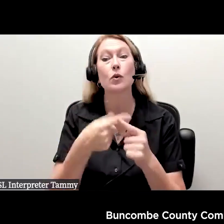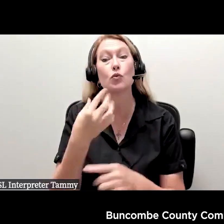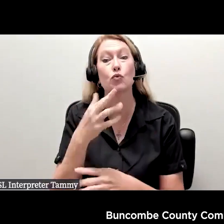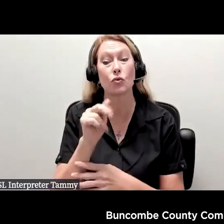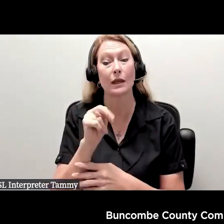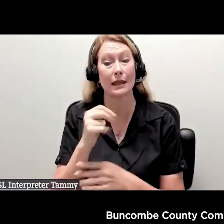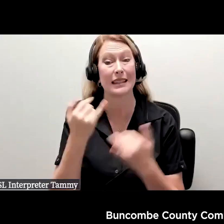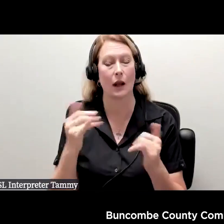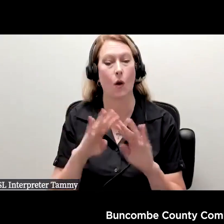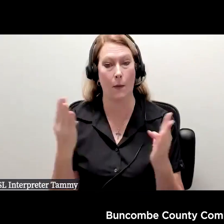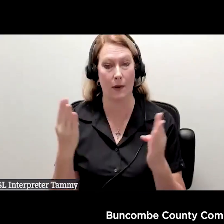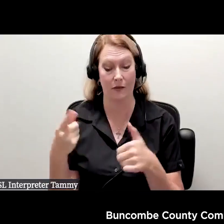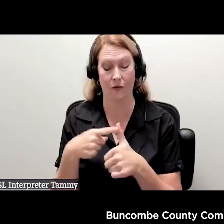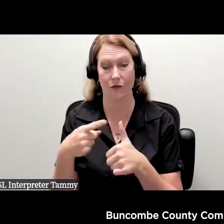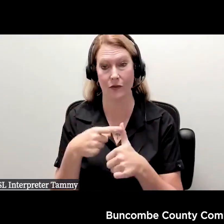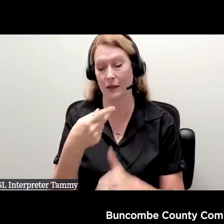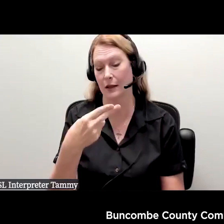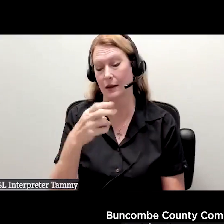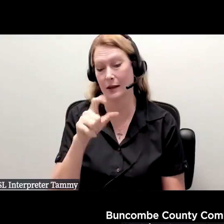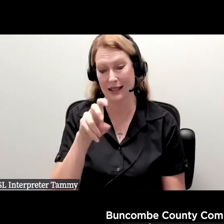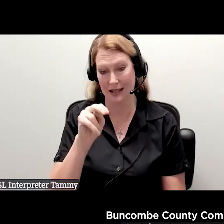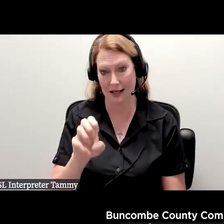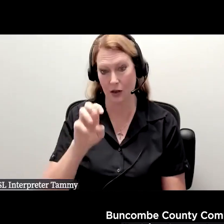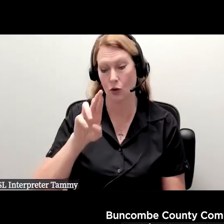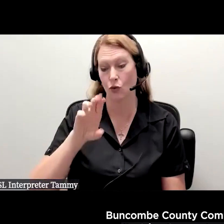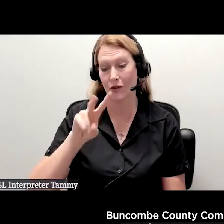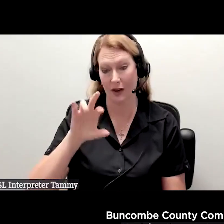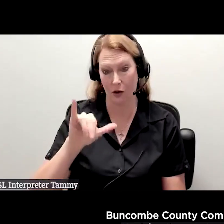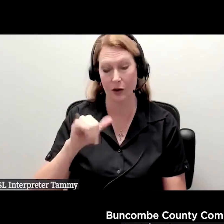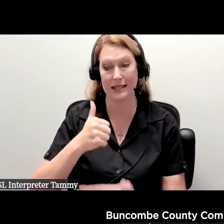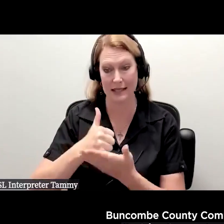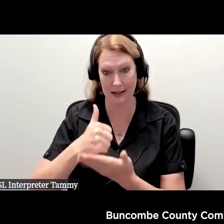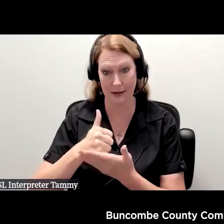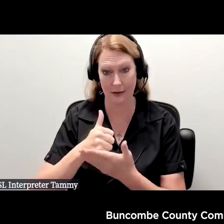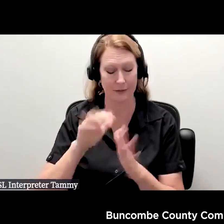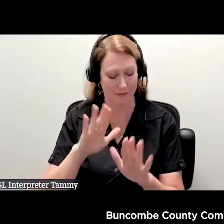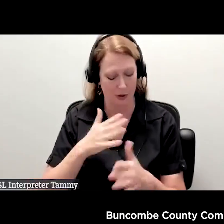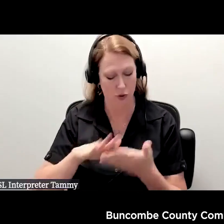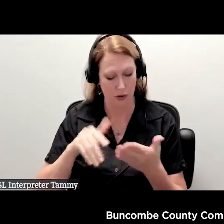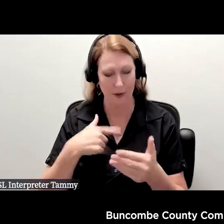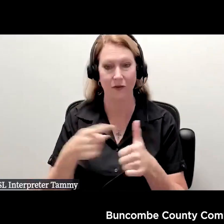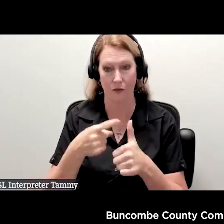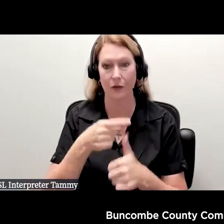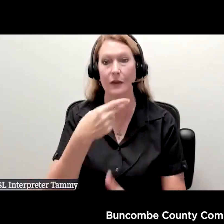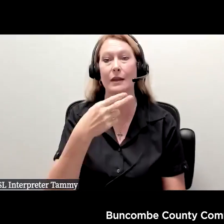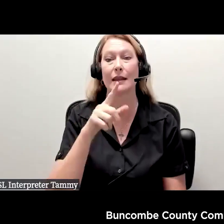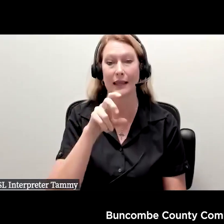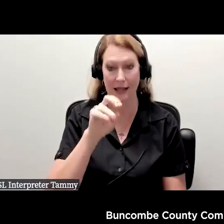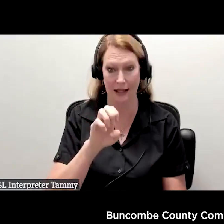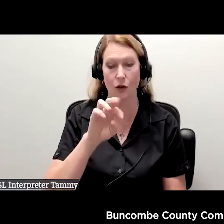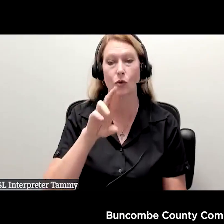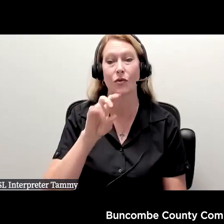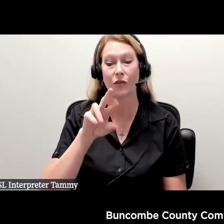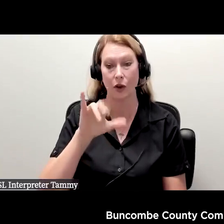Buncombe County. The first one is the Helene Recovery Assistance. The first one is the Helene Recovery Housing